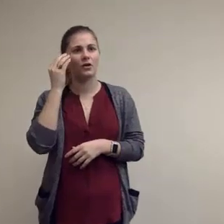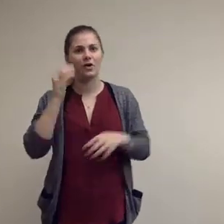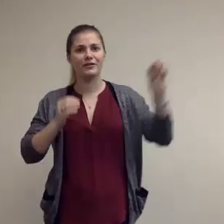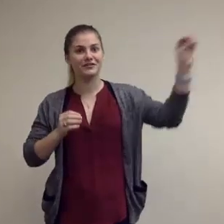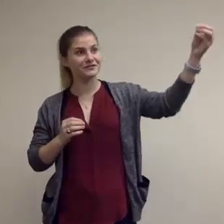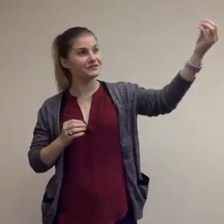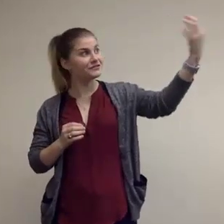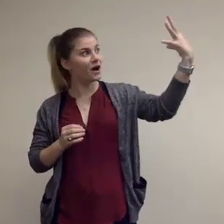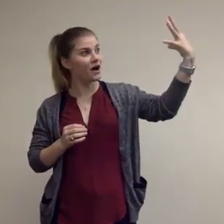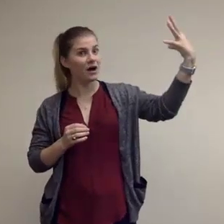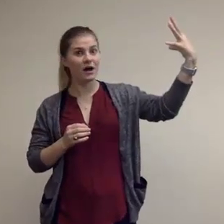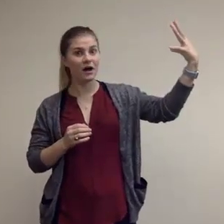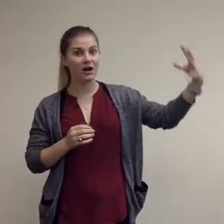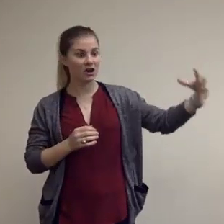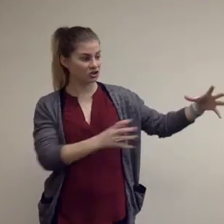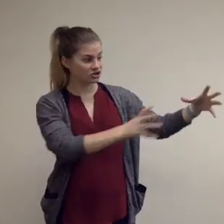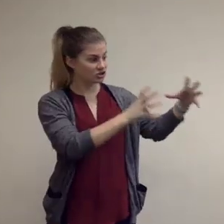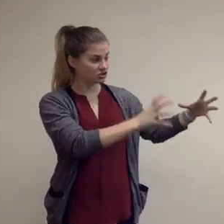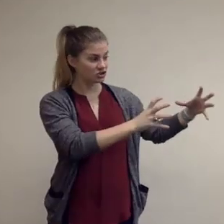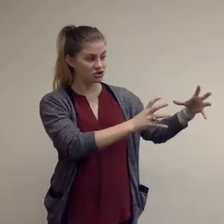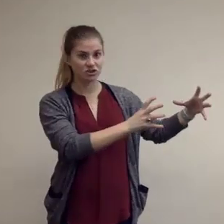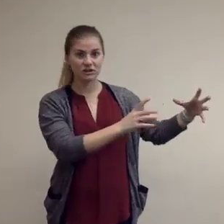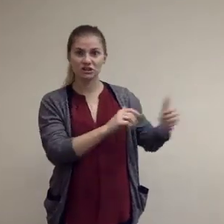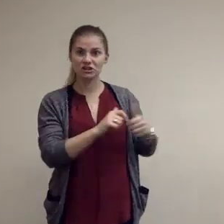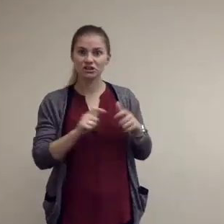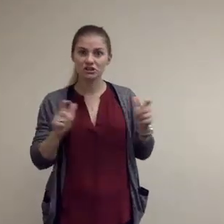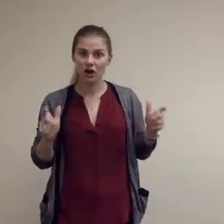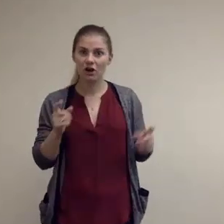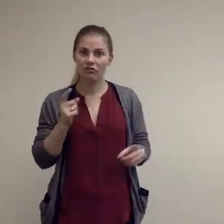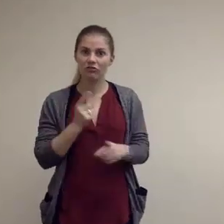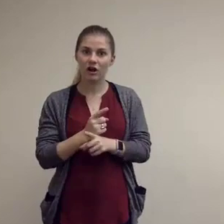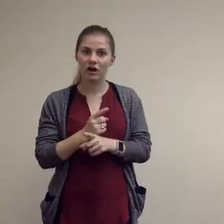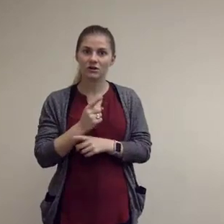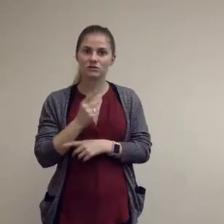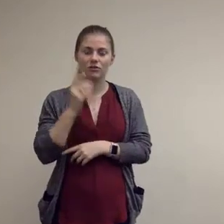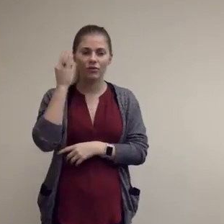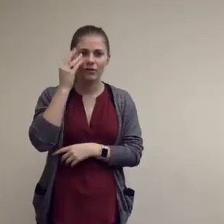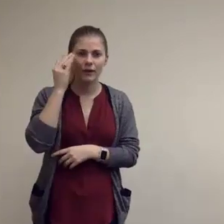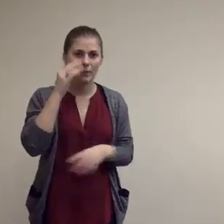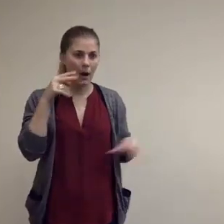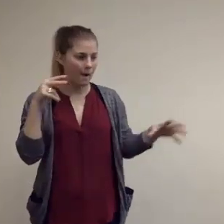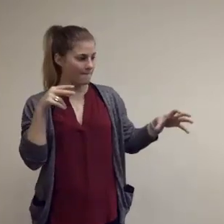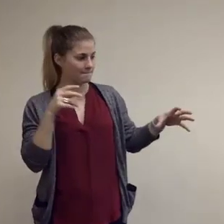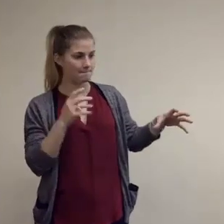not get burned out, the gravitational pull would be even more than it is on Jupiter. So why doesn't the Earth go flying into the